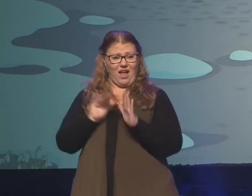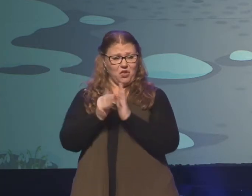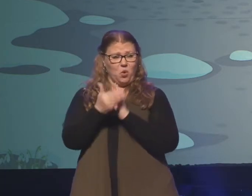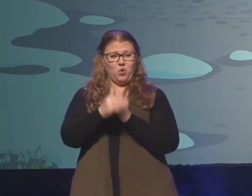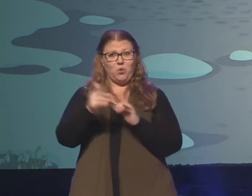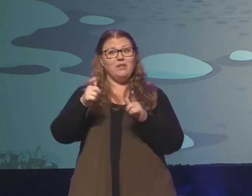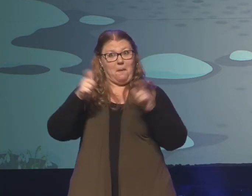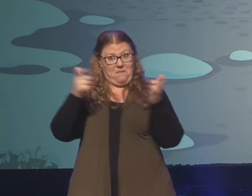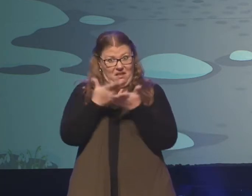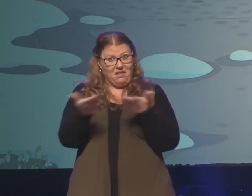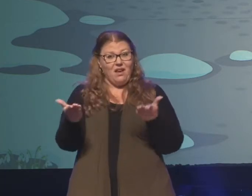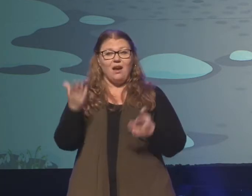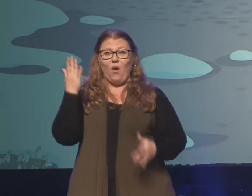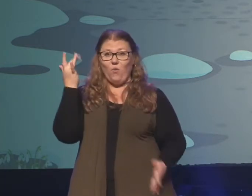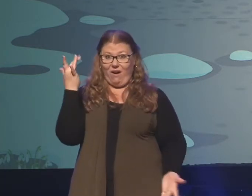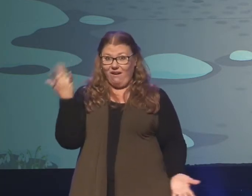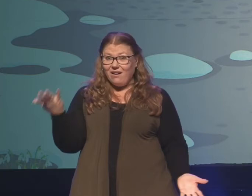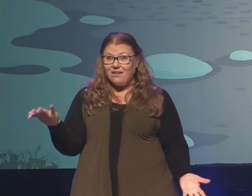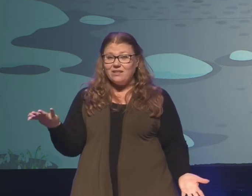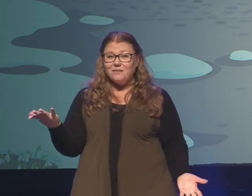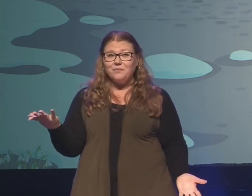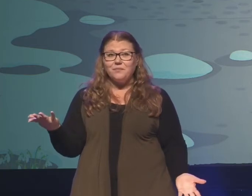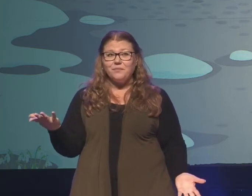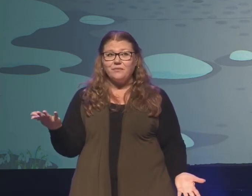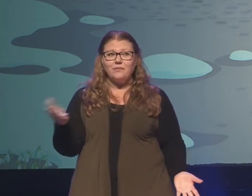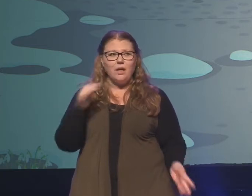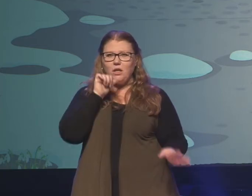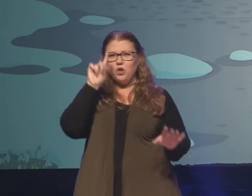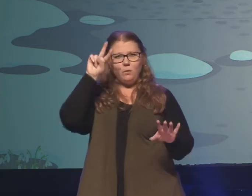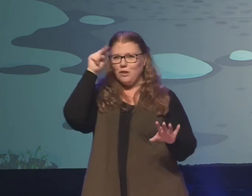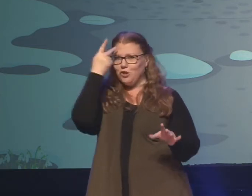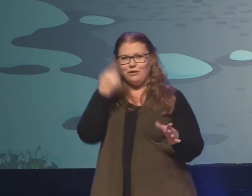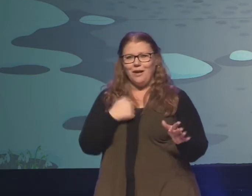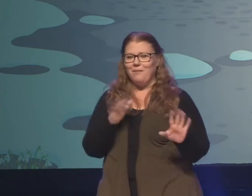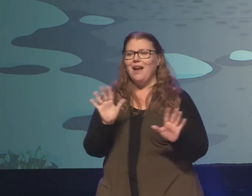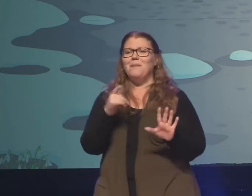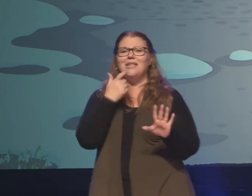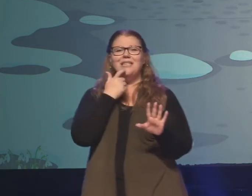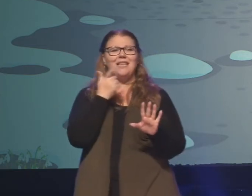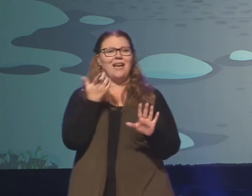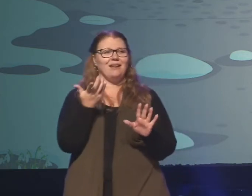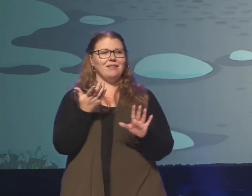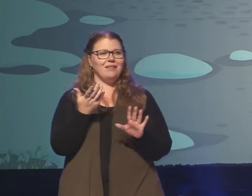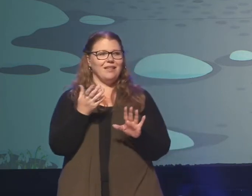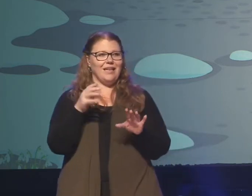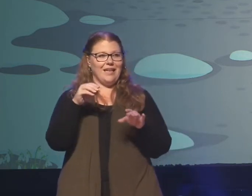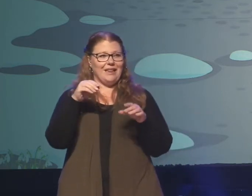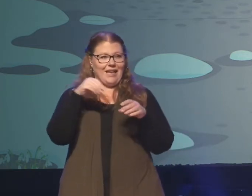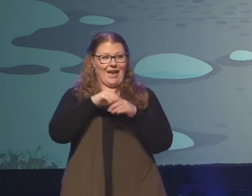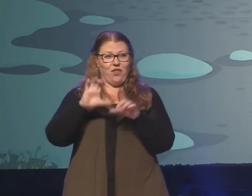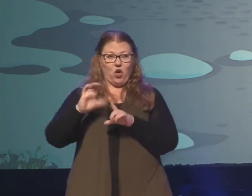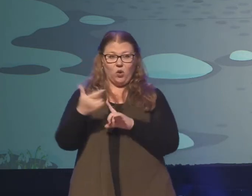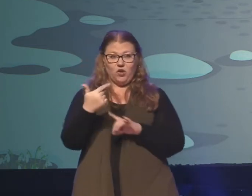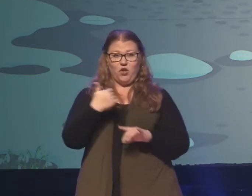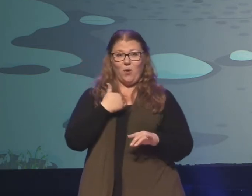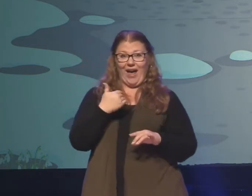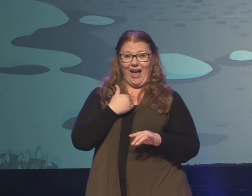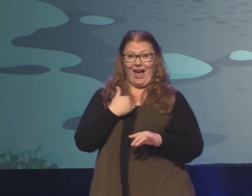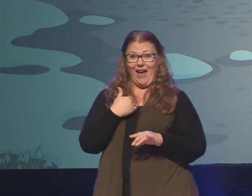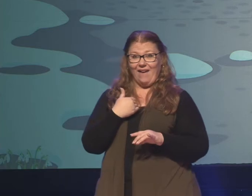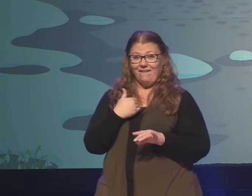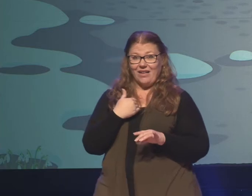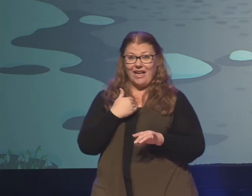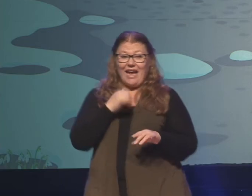big deal because don't get me wrong, okay? Let me just say this. In a culture where you have ineffective